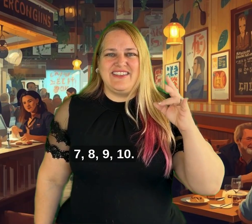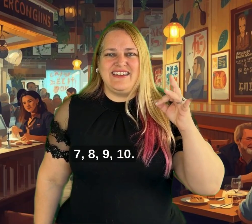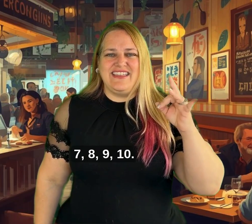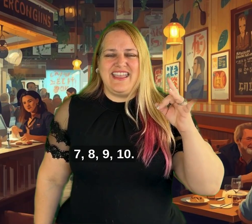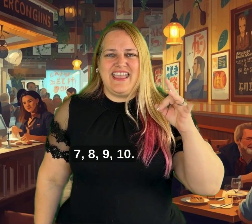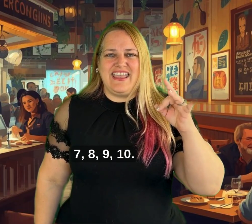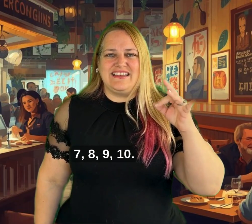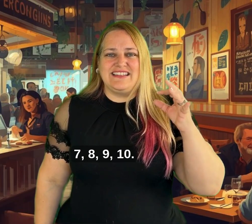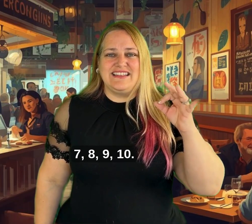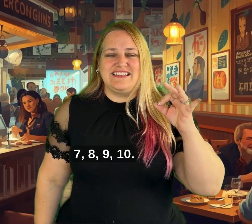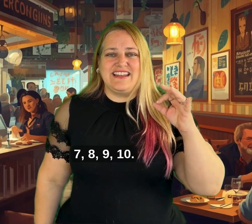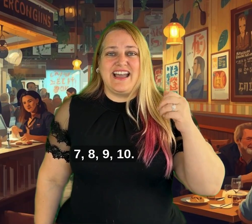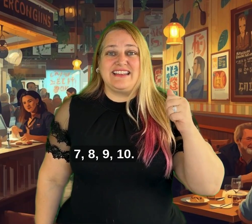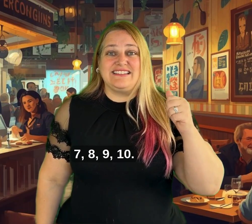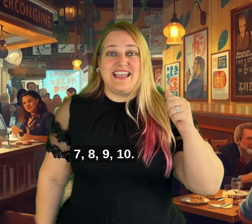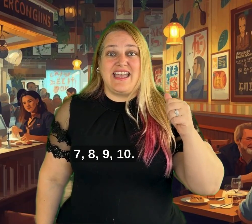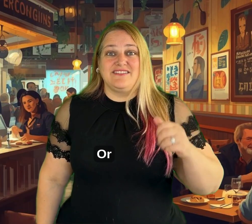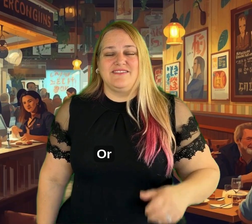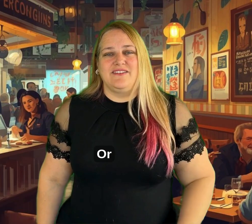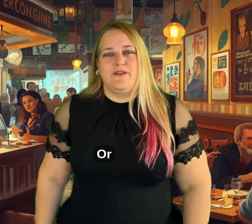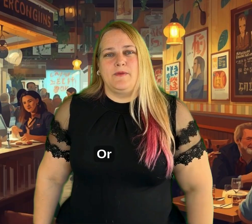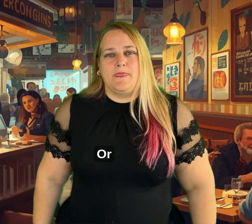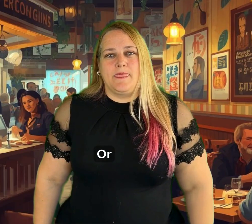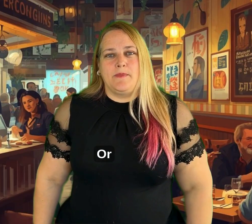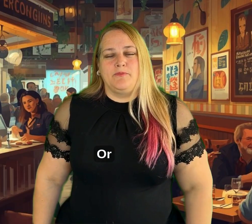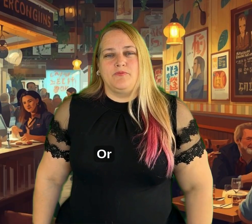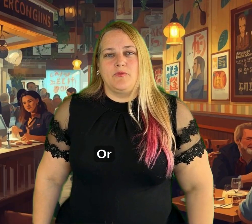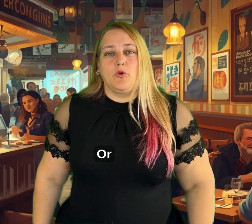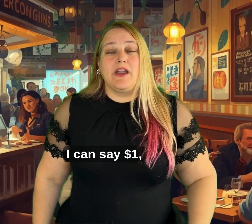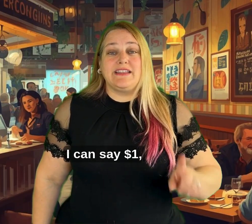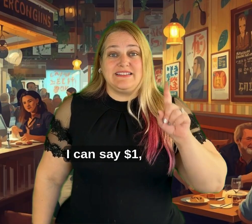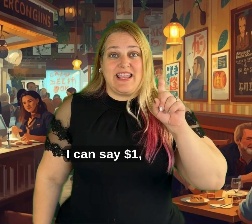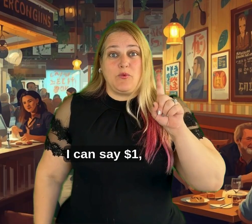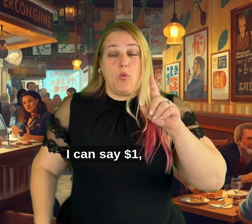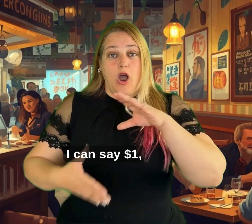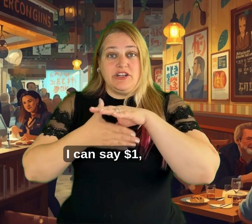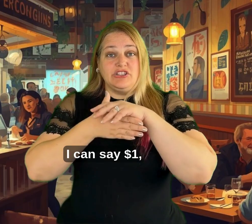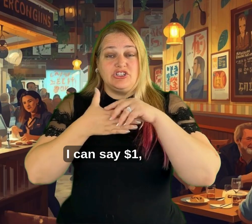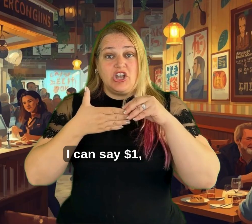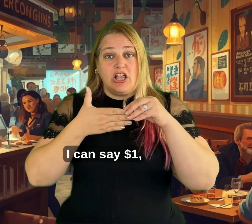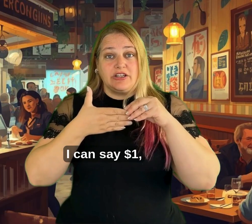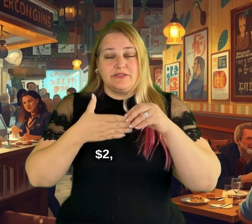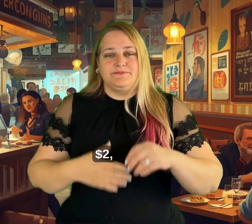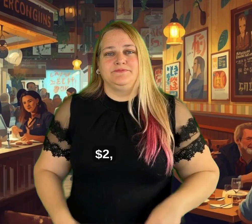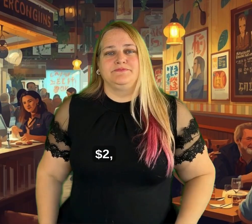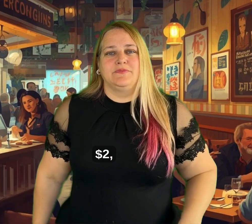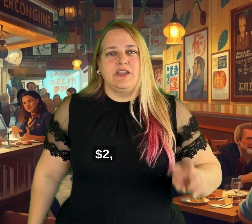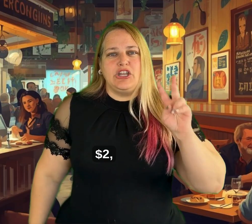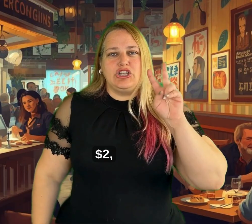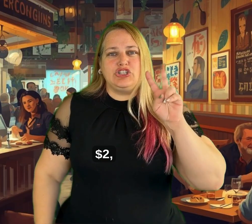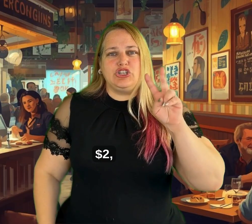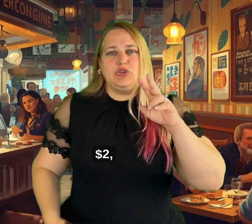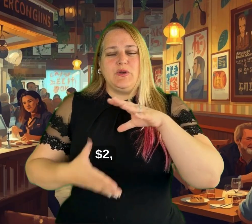7, 8, 9, 10. Or I can say $1, $2,